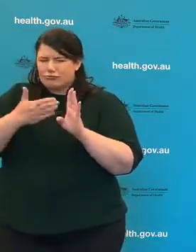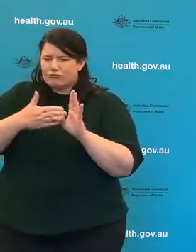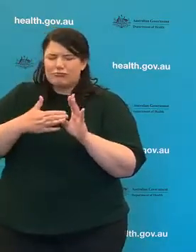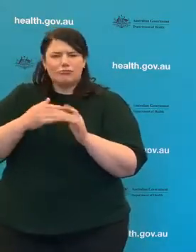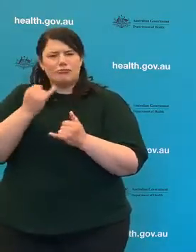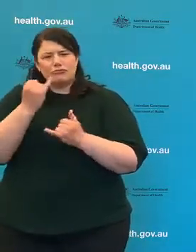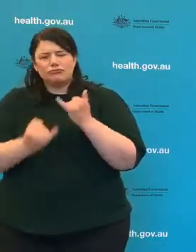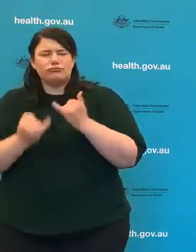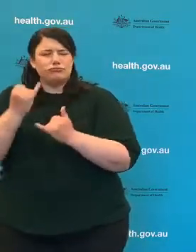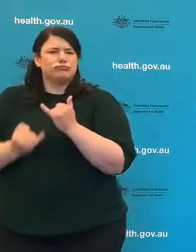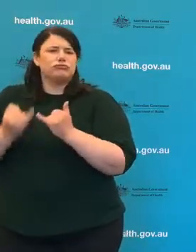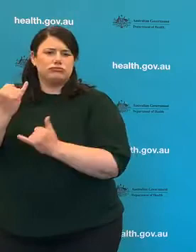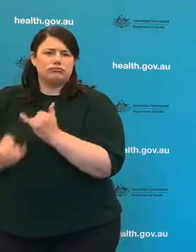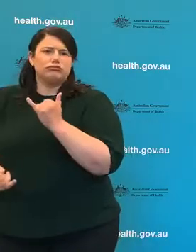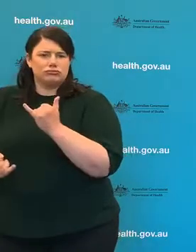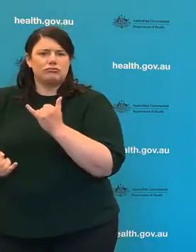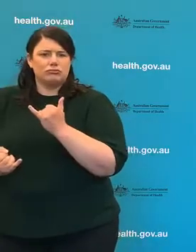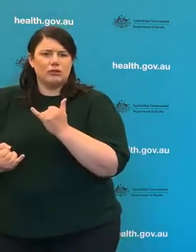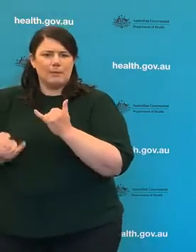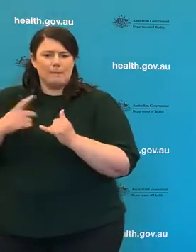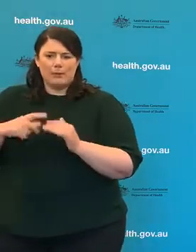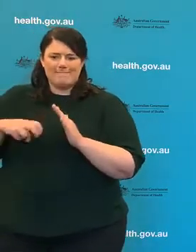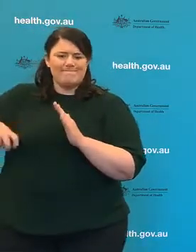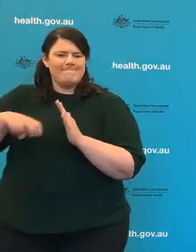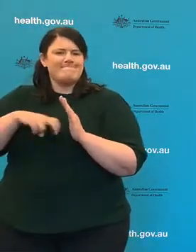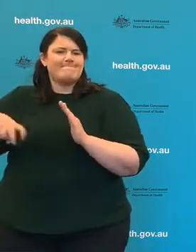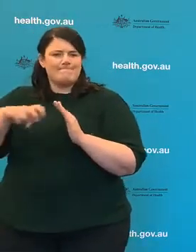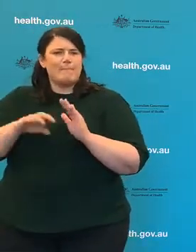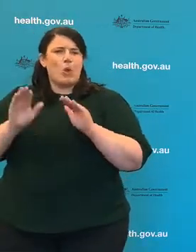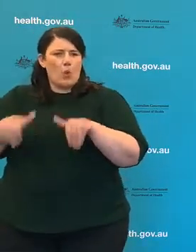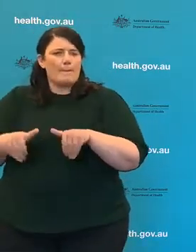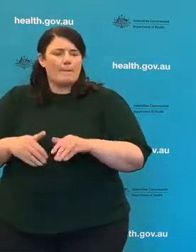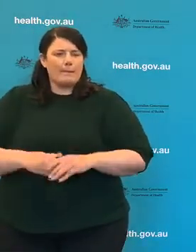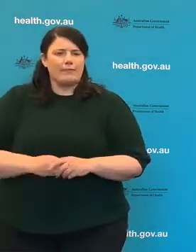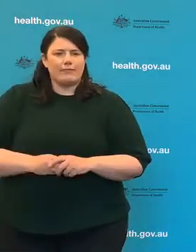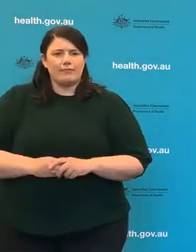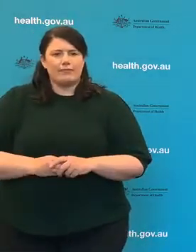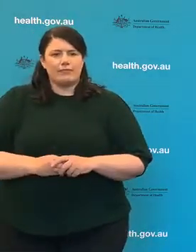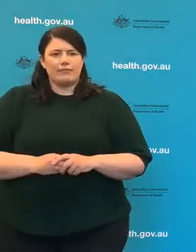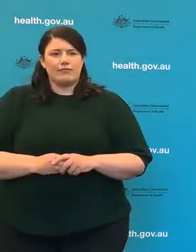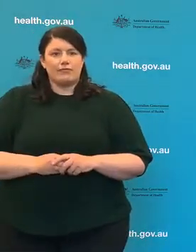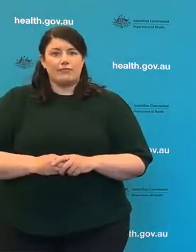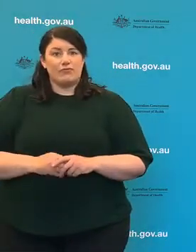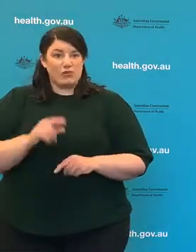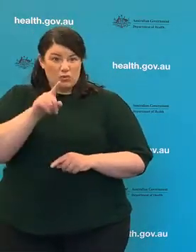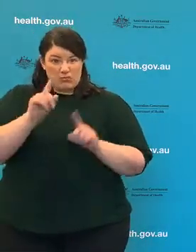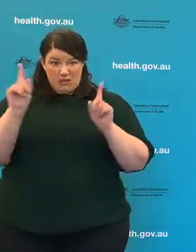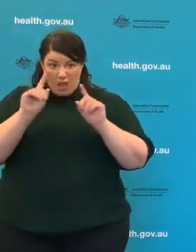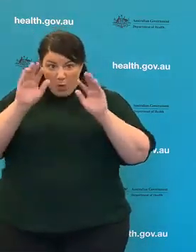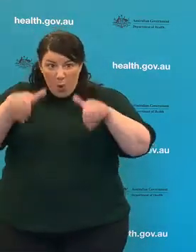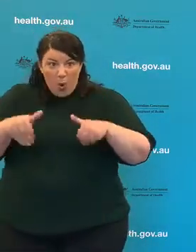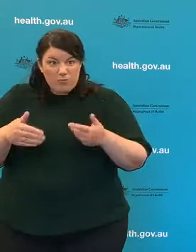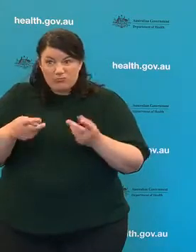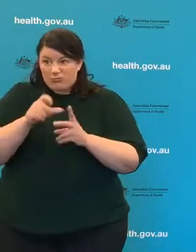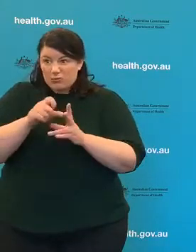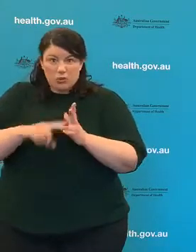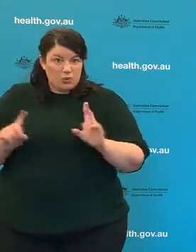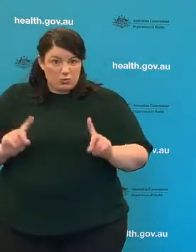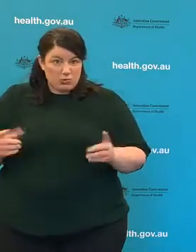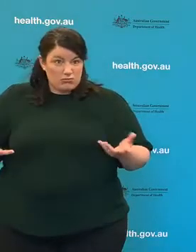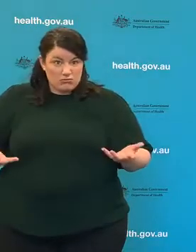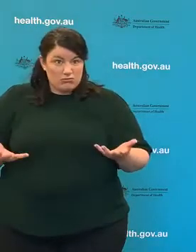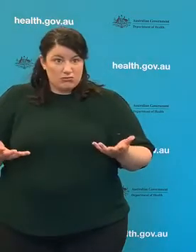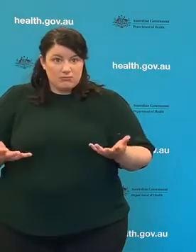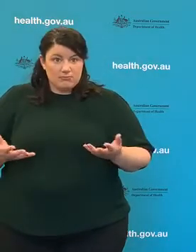distress due to the restrictions. But what can you do at home? What can you do yourself